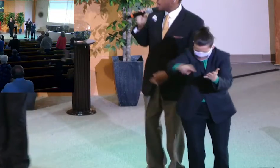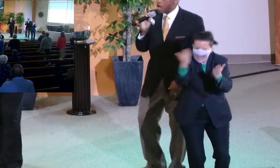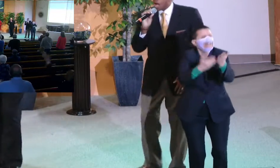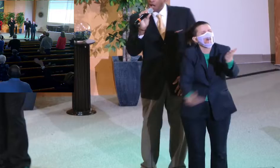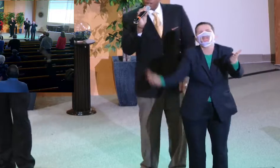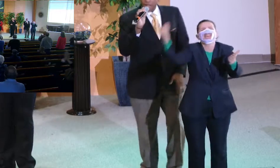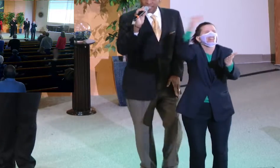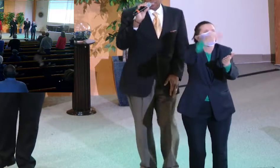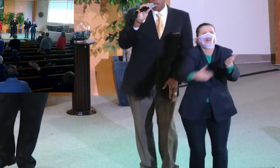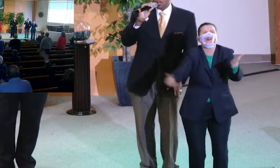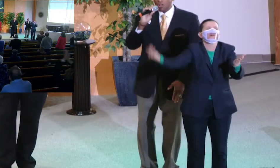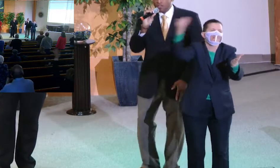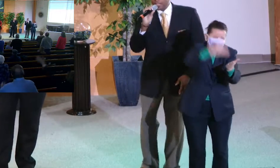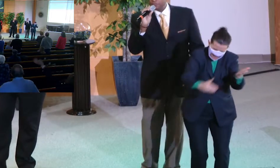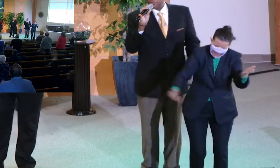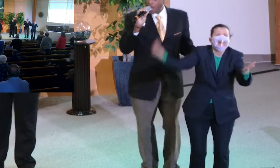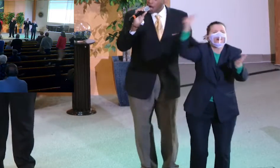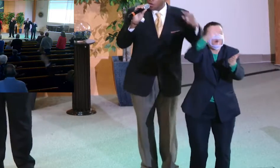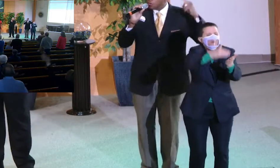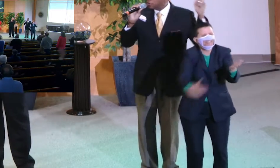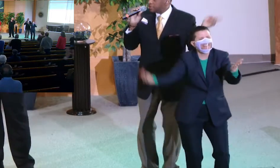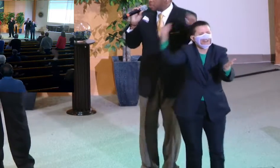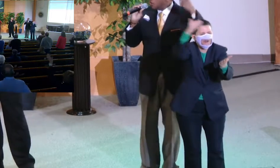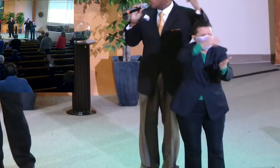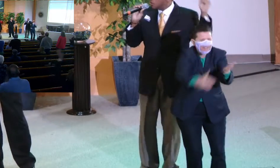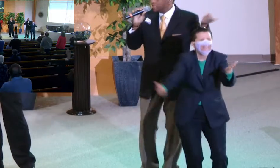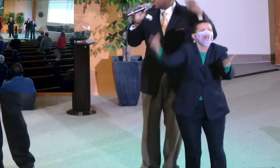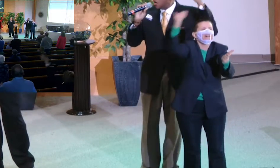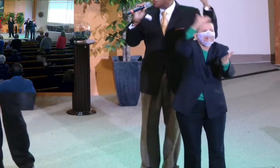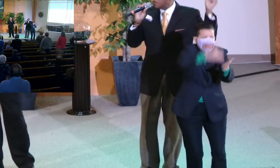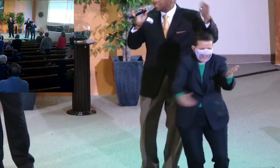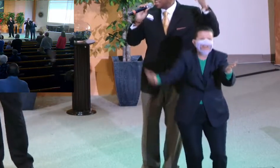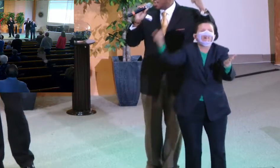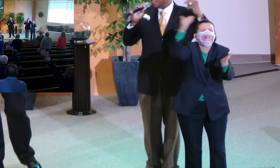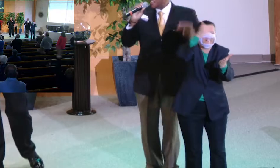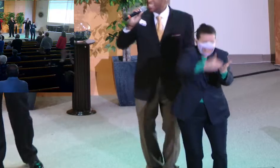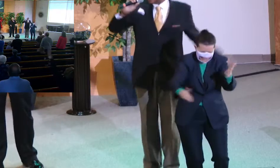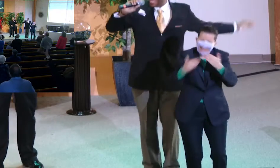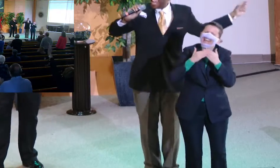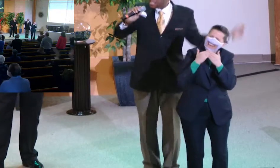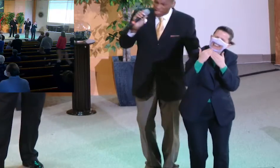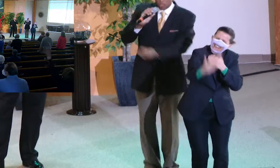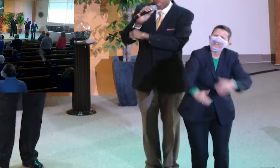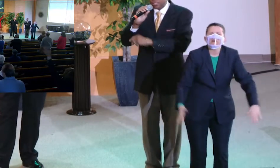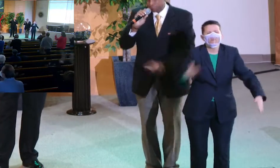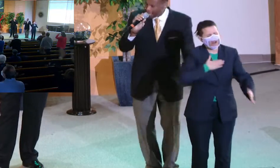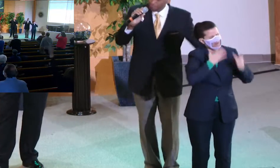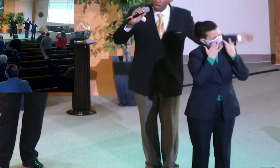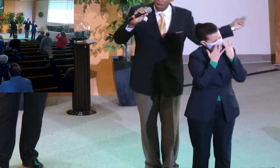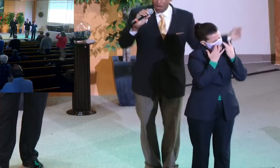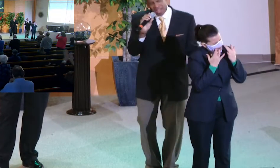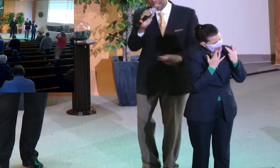over and over. Over and over, Said you did it, you did. You did it, you did it. you turn